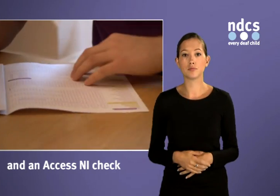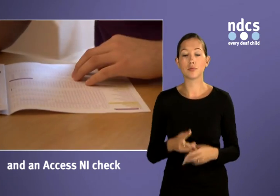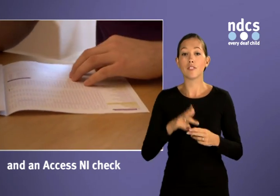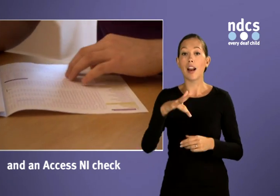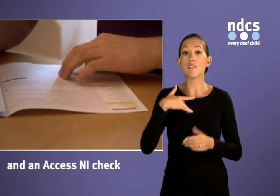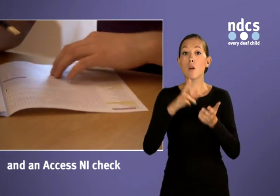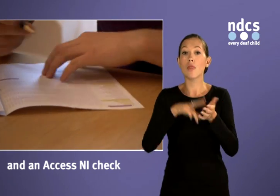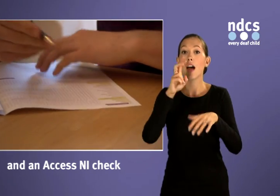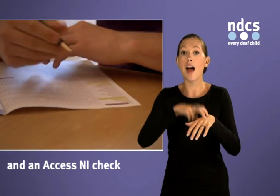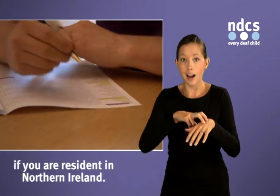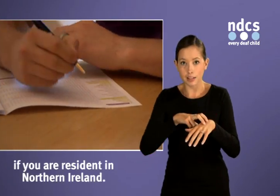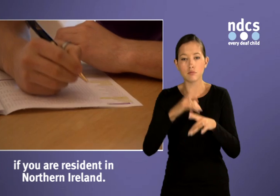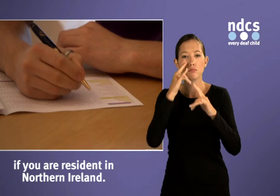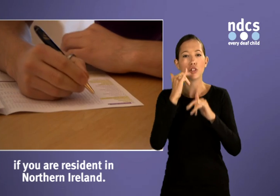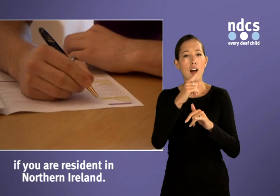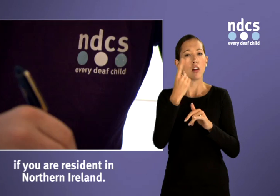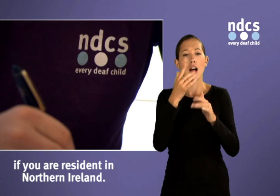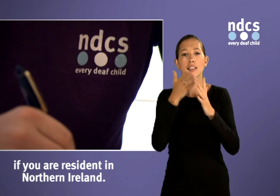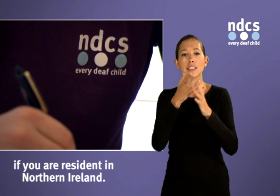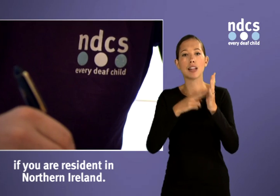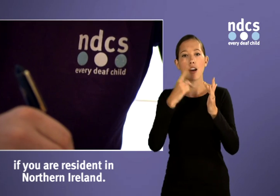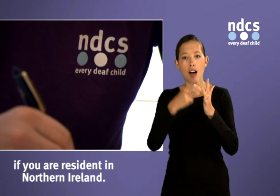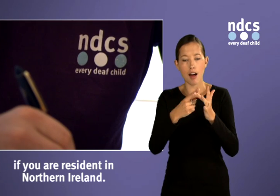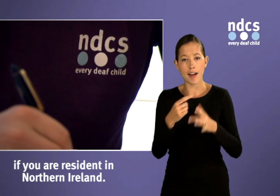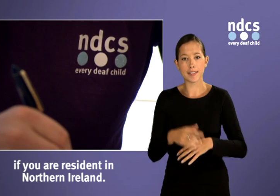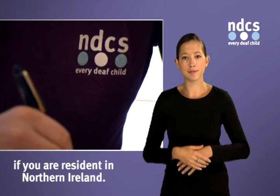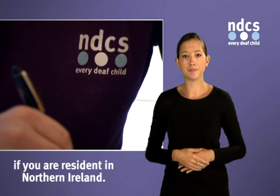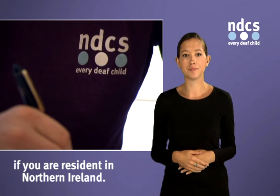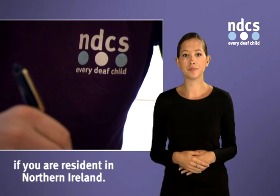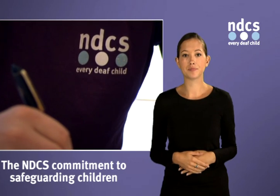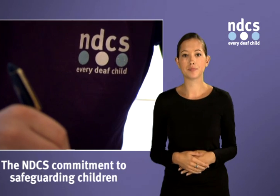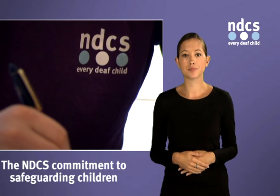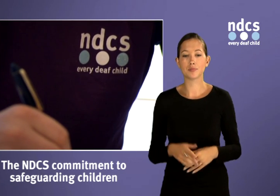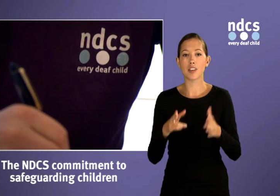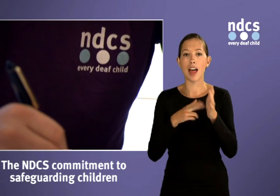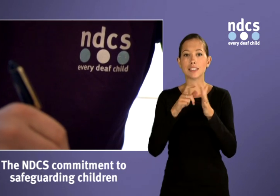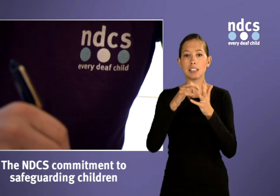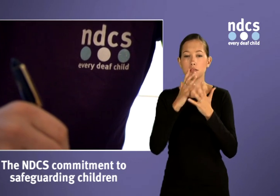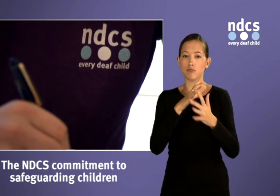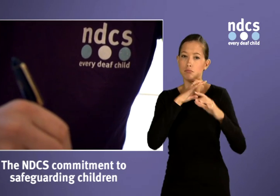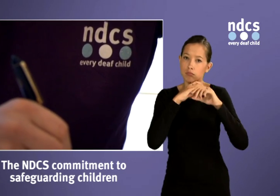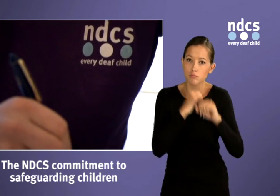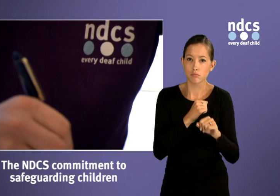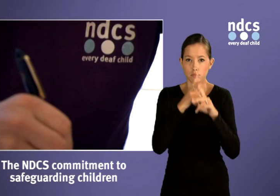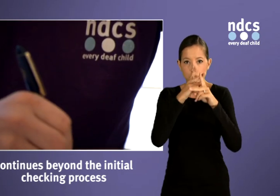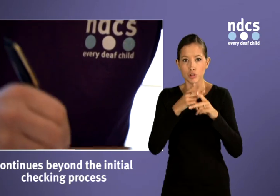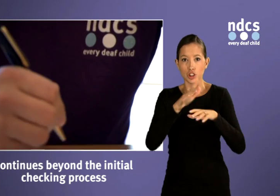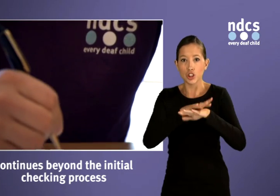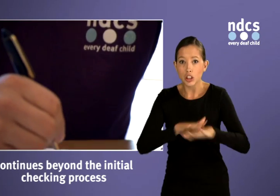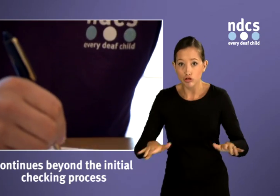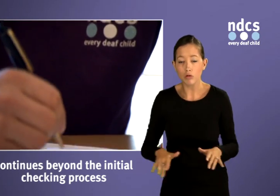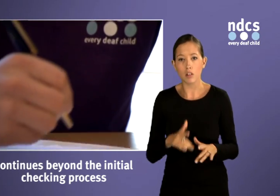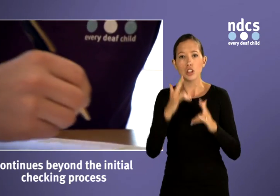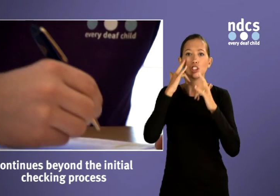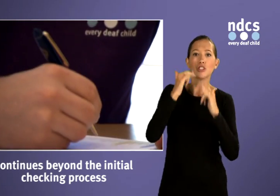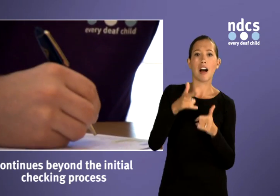and an Excess NI check if you're a resident in Northern Ireland. The NDCS commitment to safeguarding children